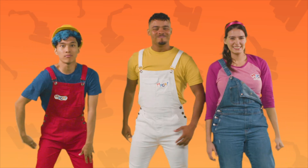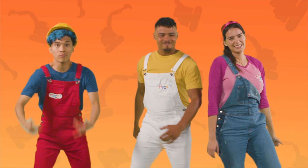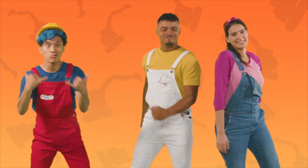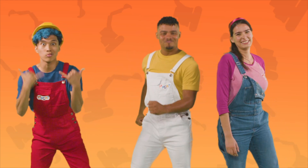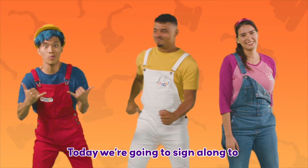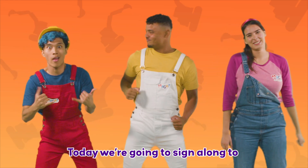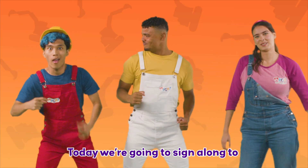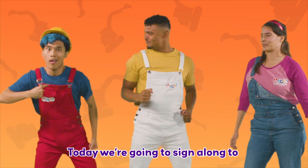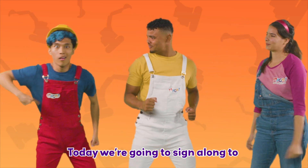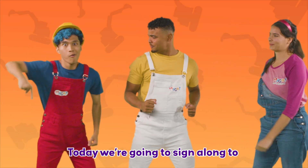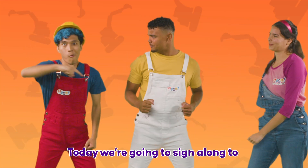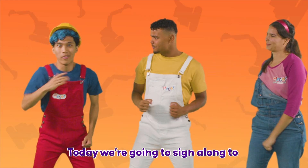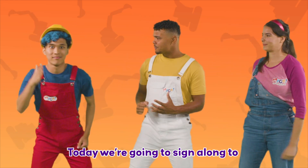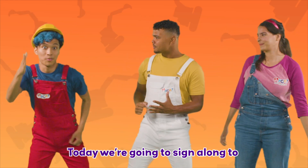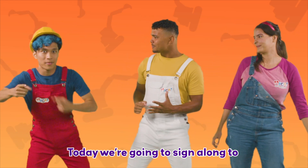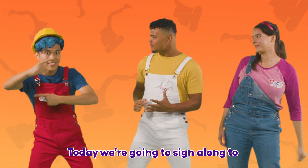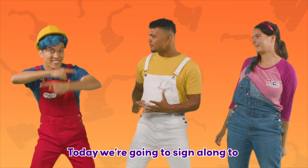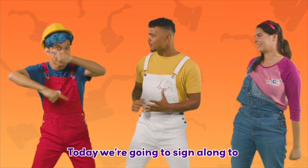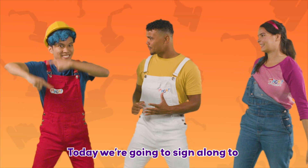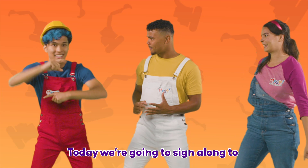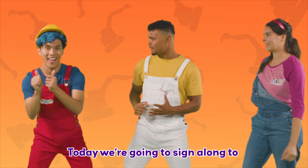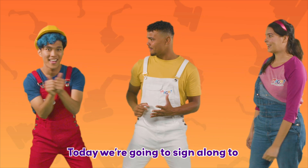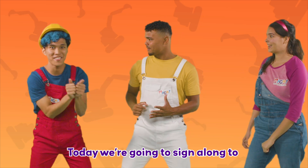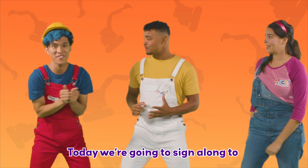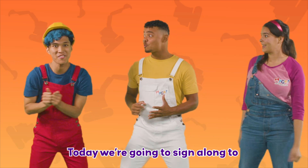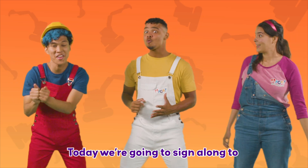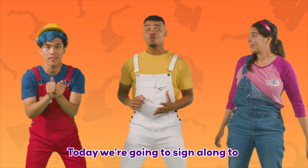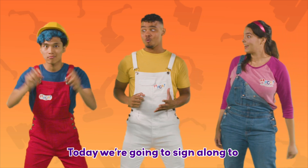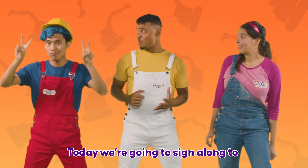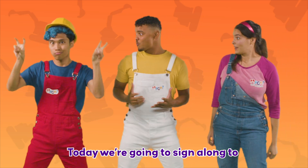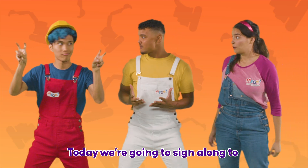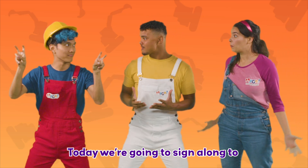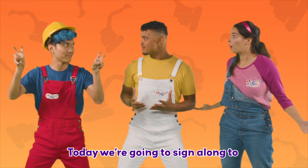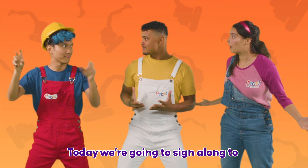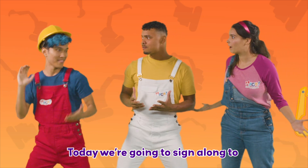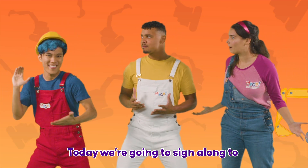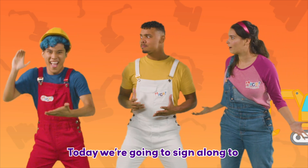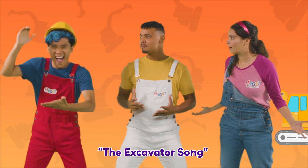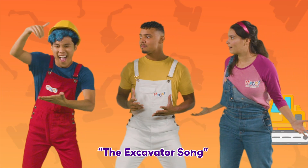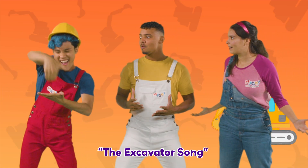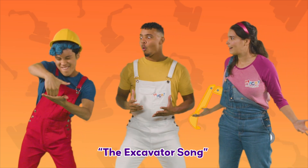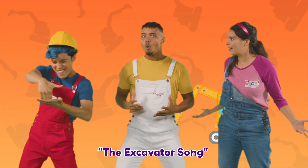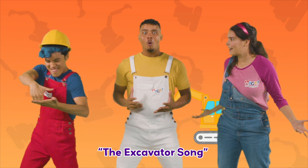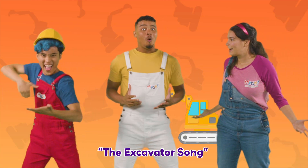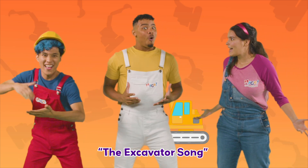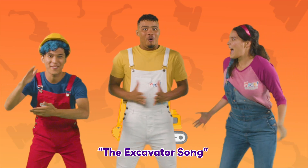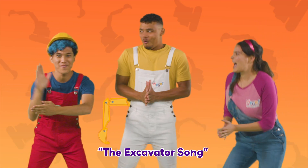Today, we're going to sign along to the excavator song